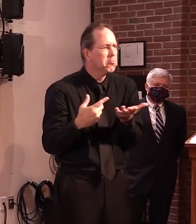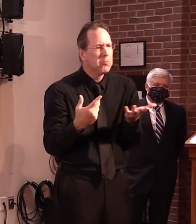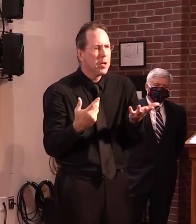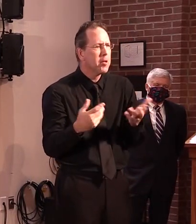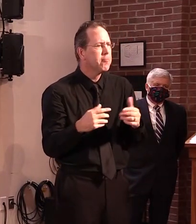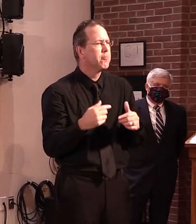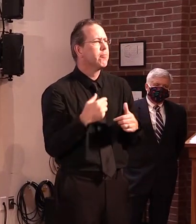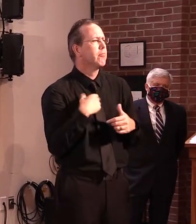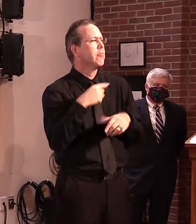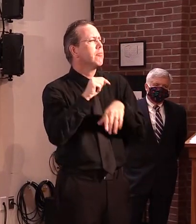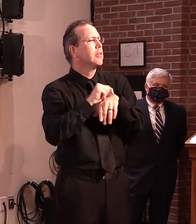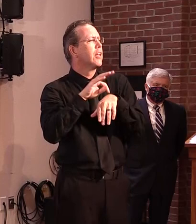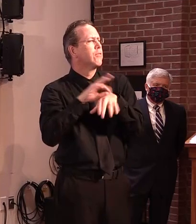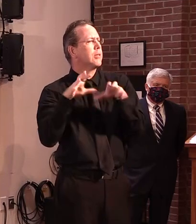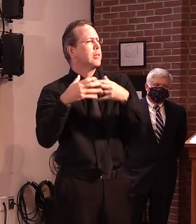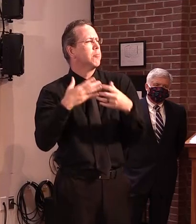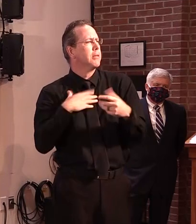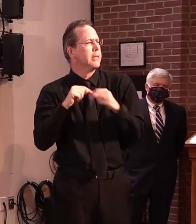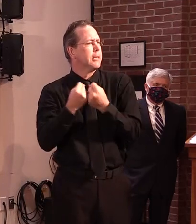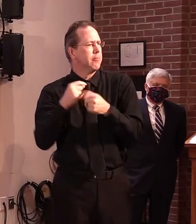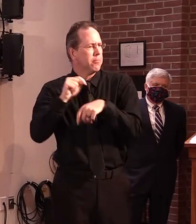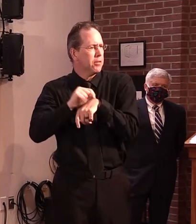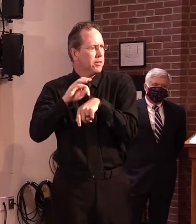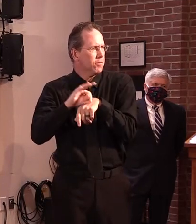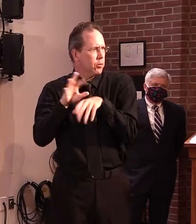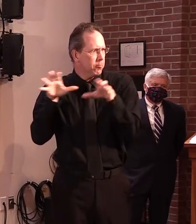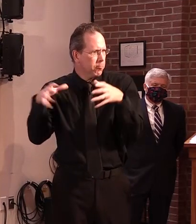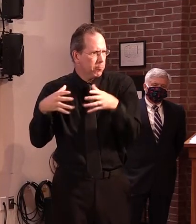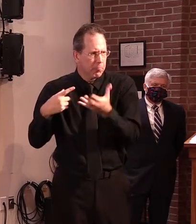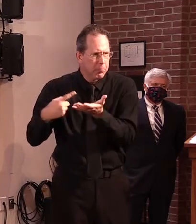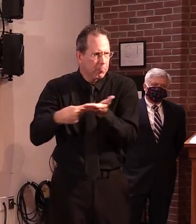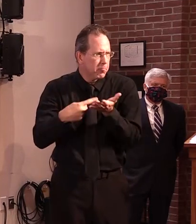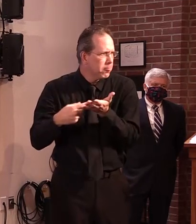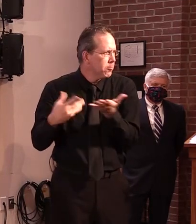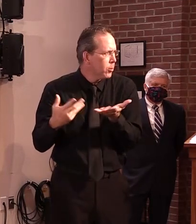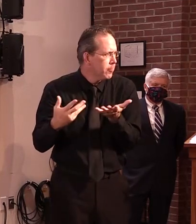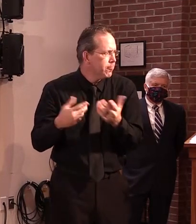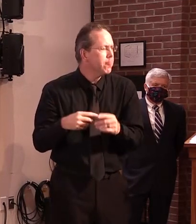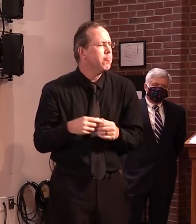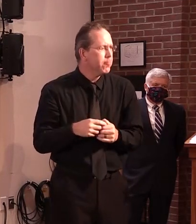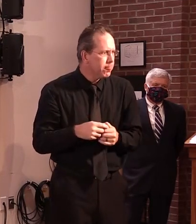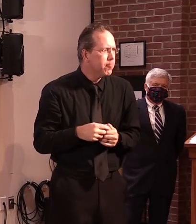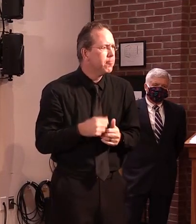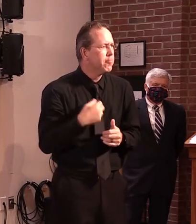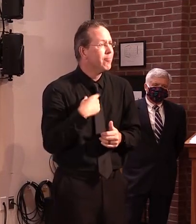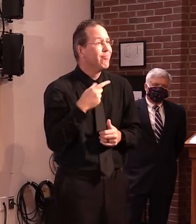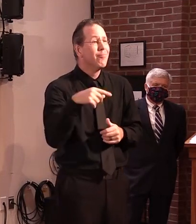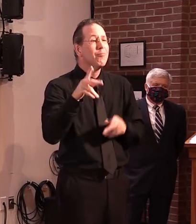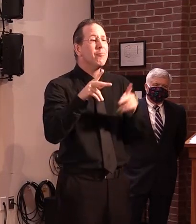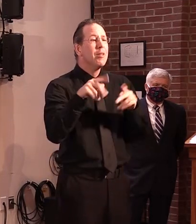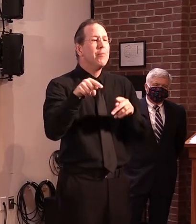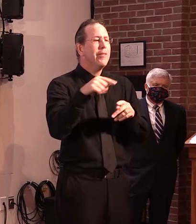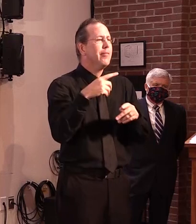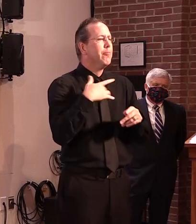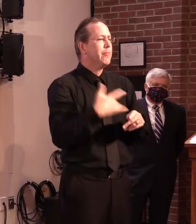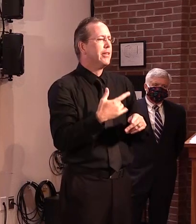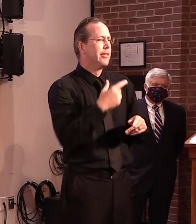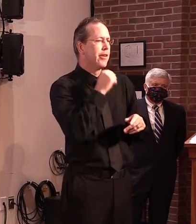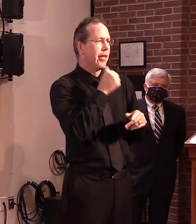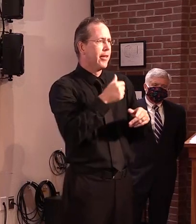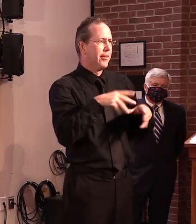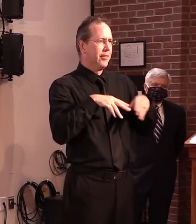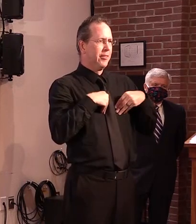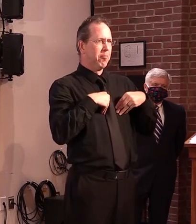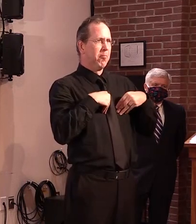Force, is that there is such a degree of variability of accepting mandates throughout the country that